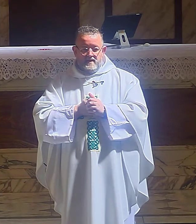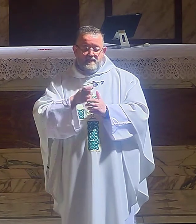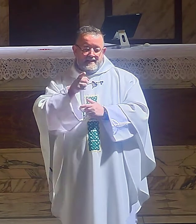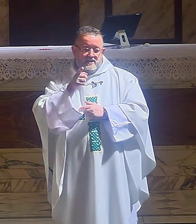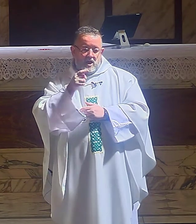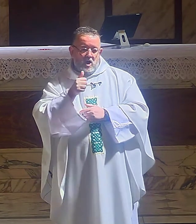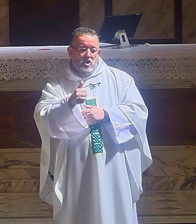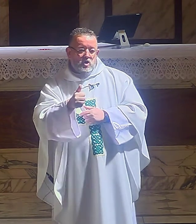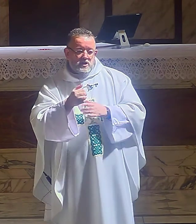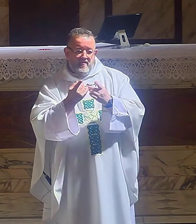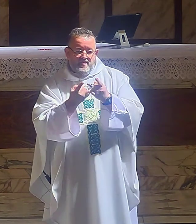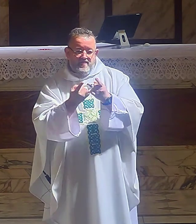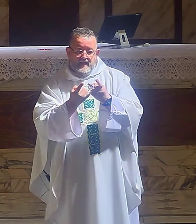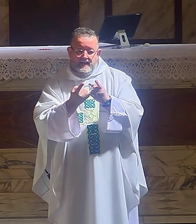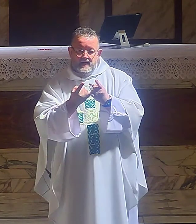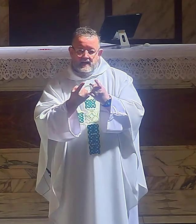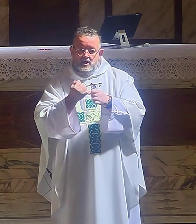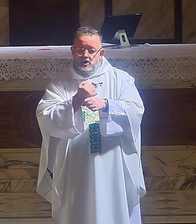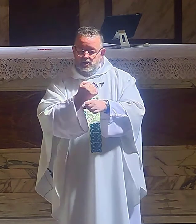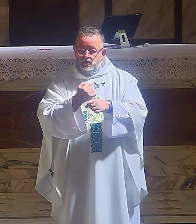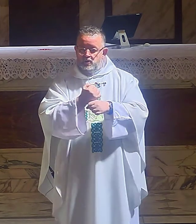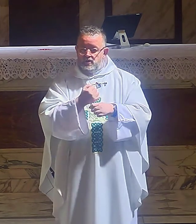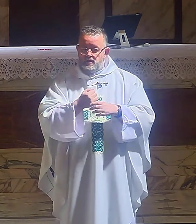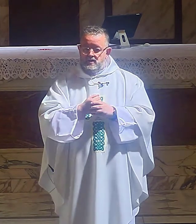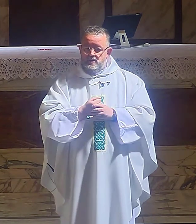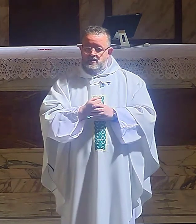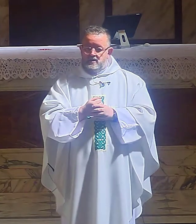And that's a good thing to do,